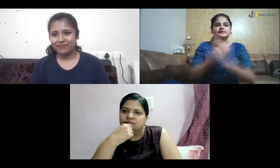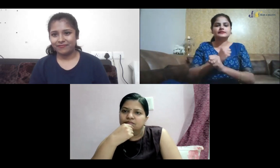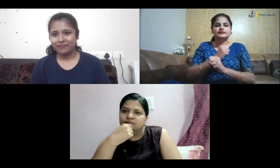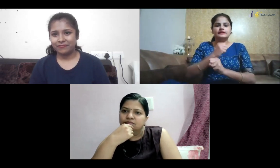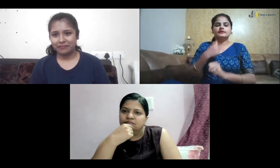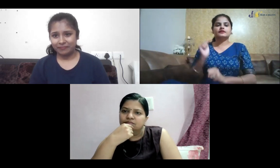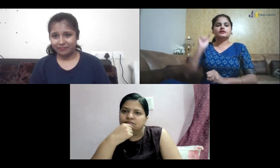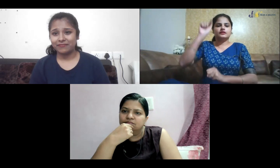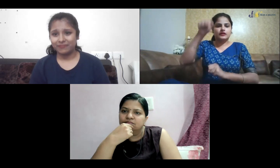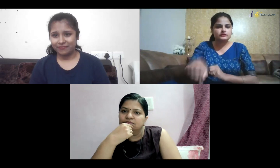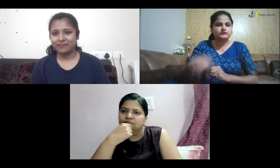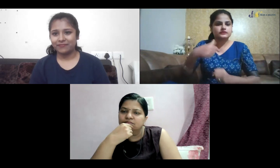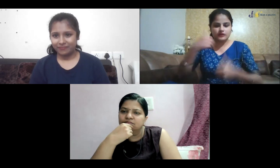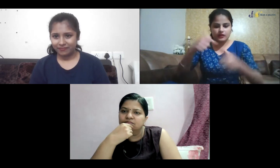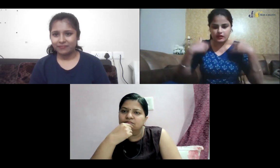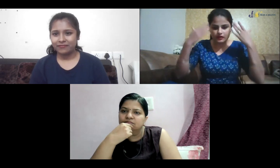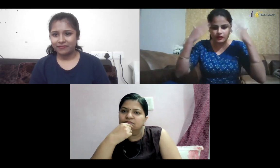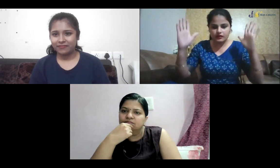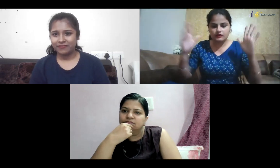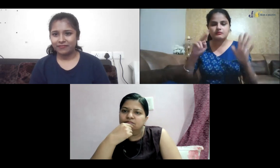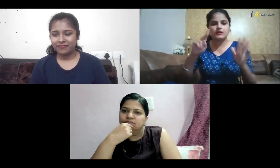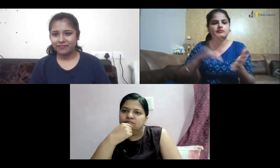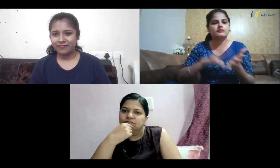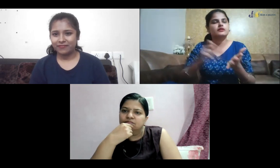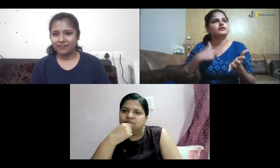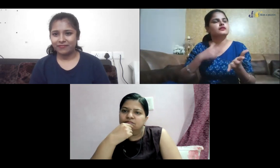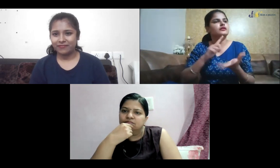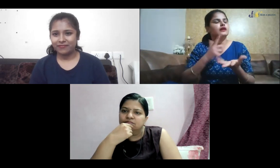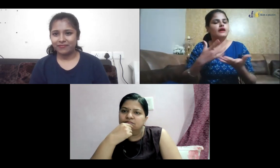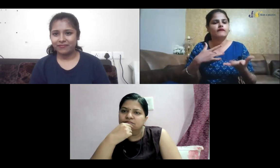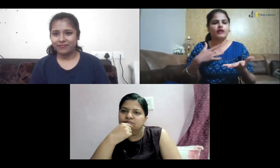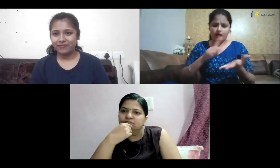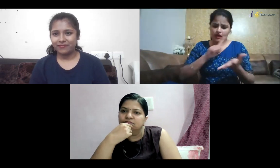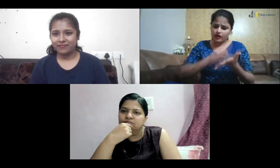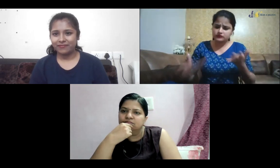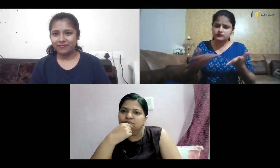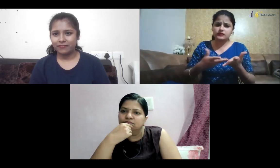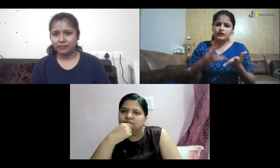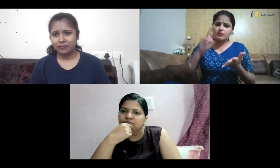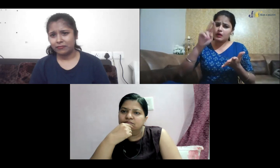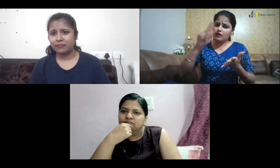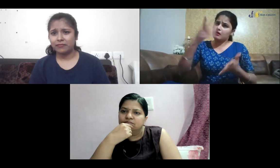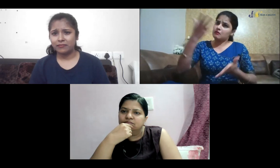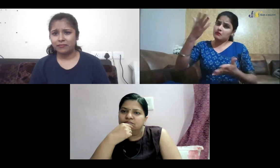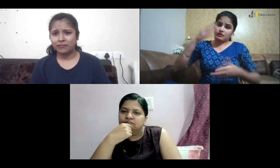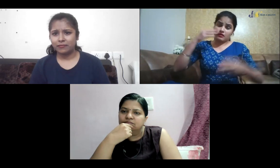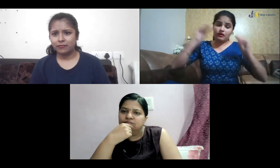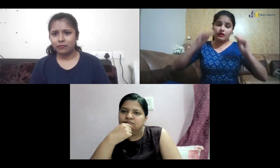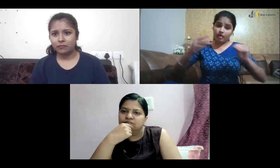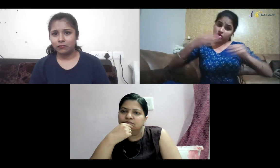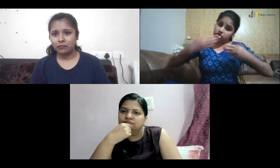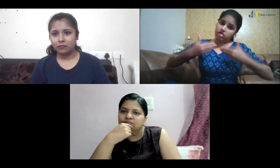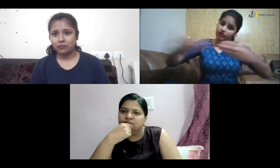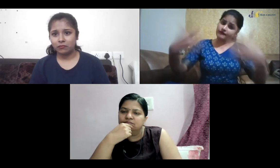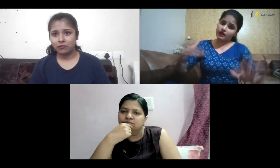couldn't be communicate, and I was missing where I have to go. Then I was not aware about it. Menstruation, for that I have to take